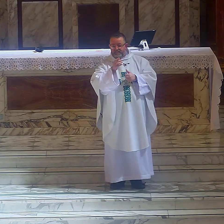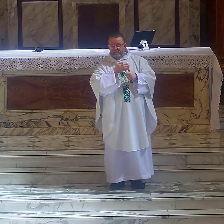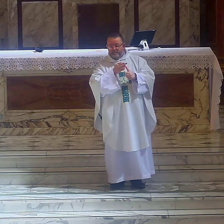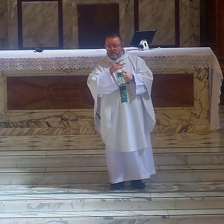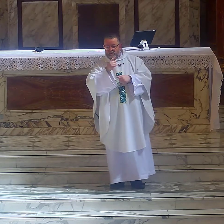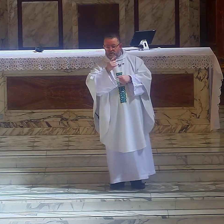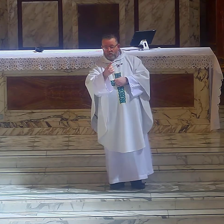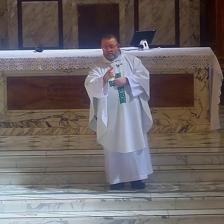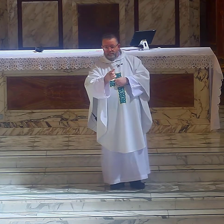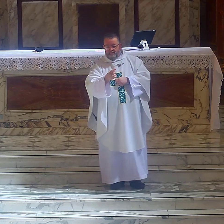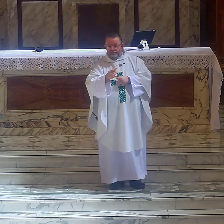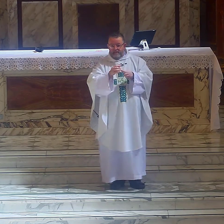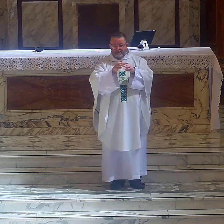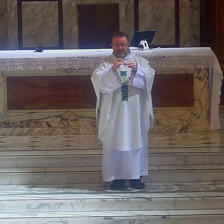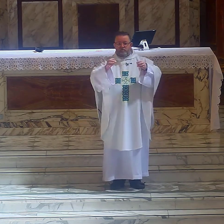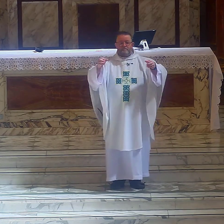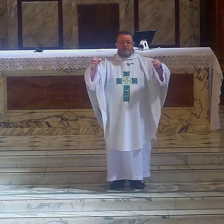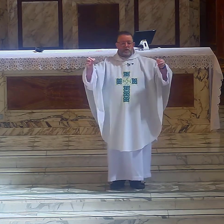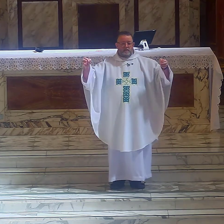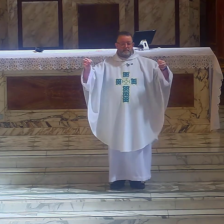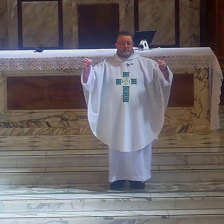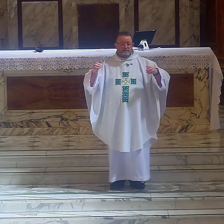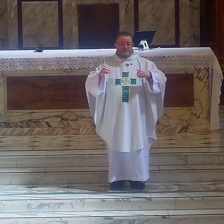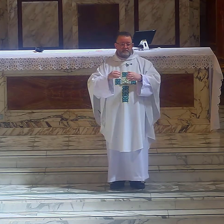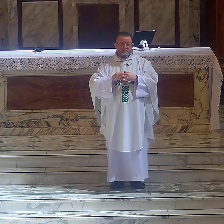The first one, scripture.